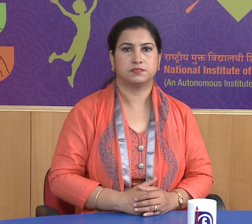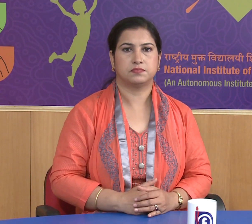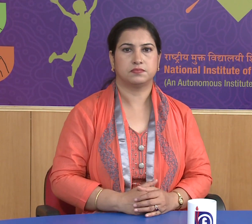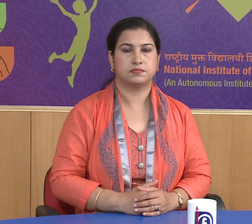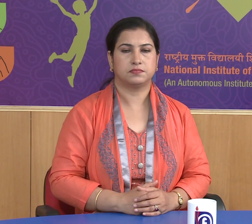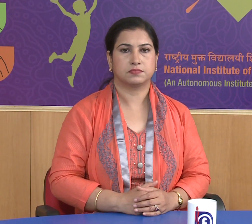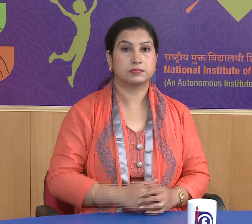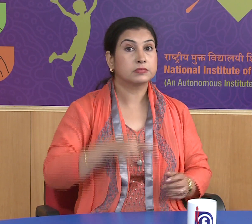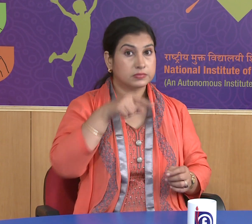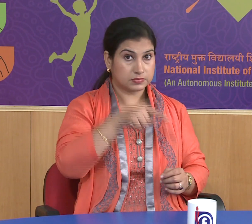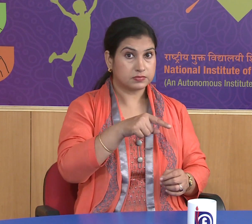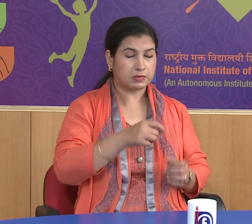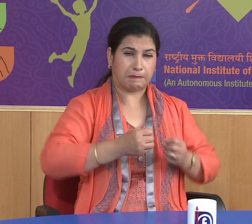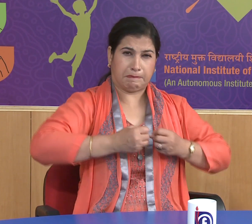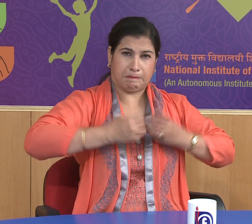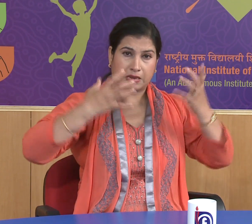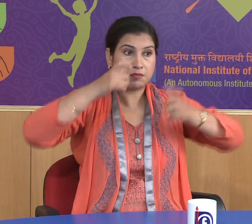In this, many people are killed